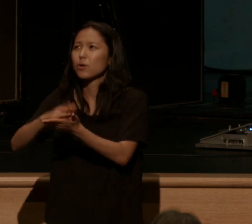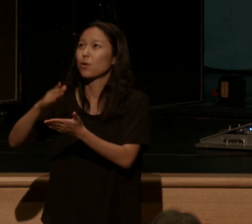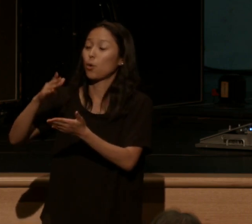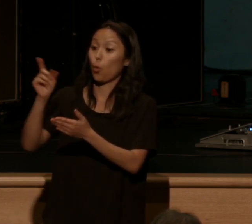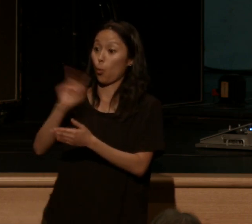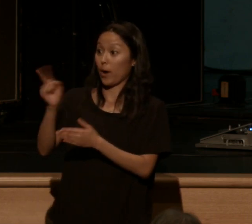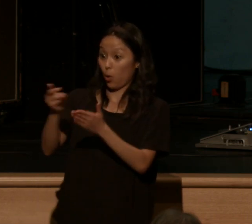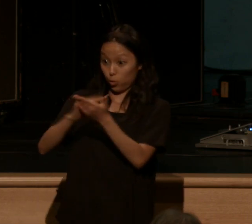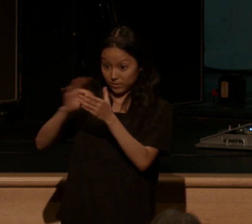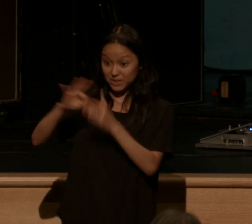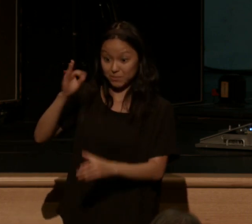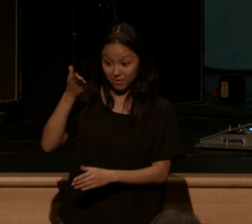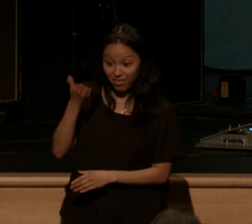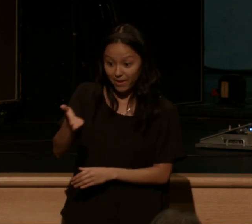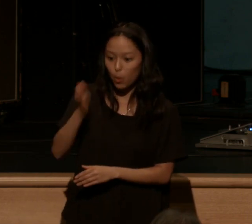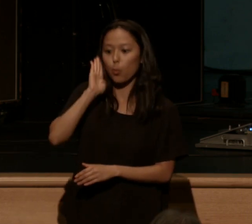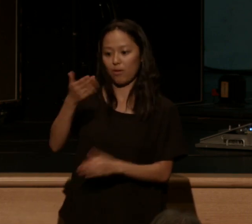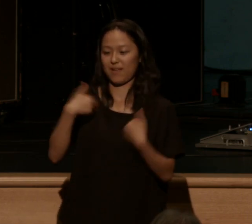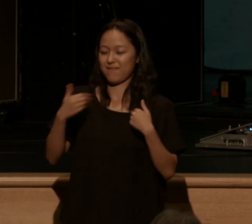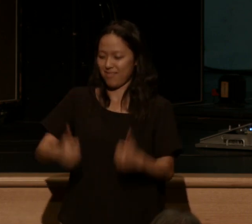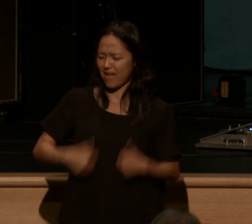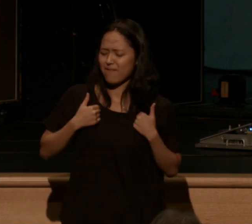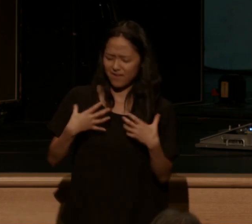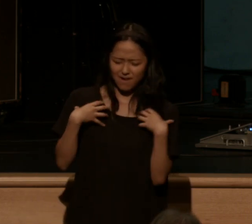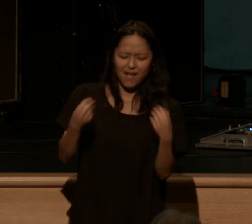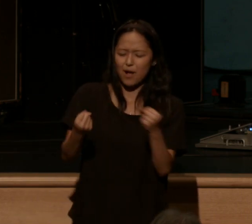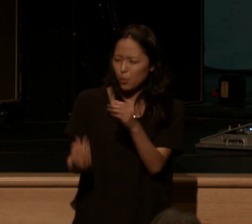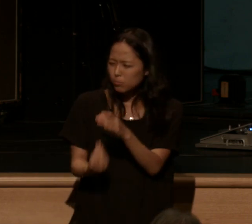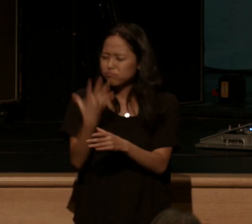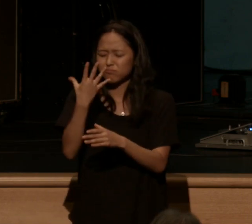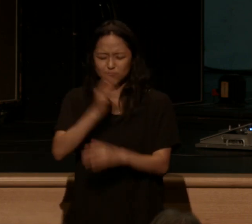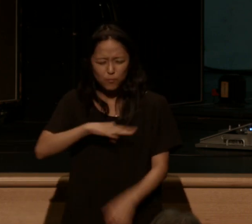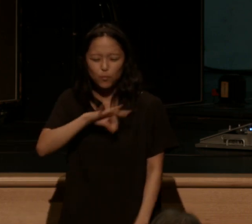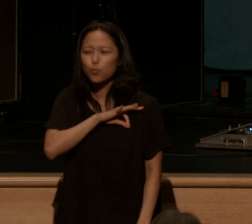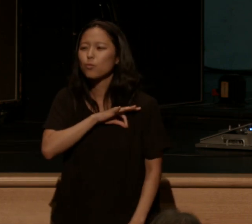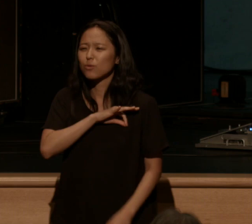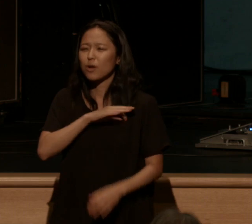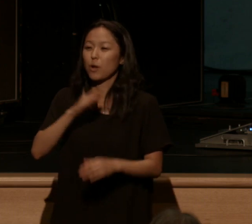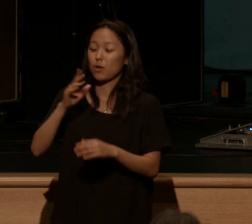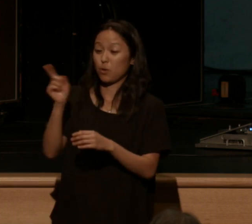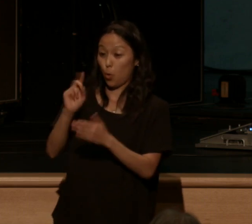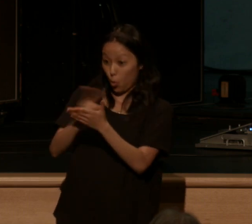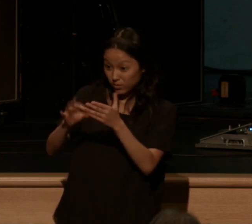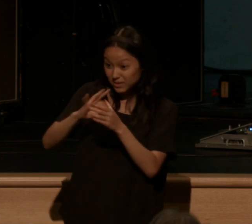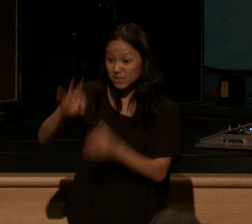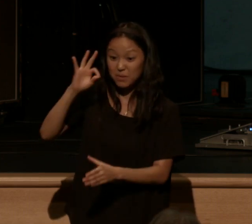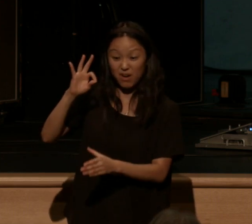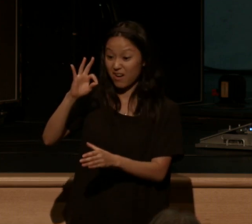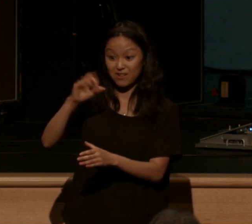he is, there will be life and health and growth and fruitfulness. Where